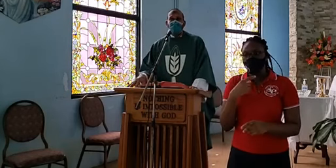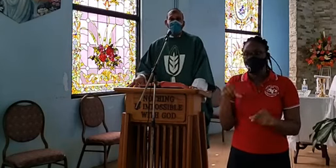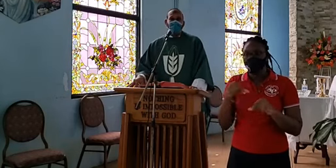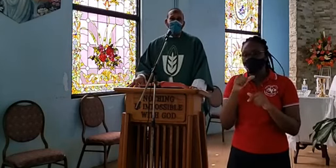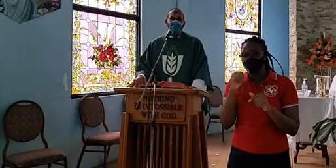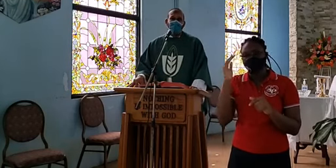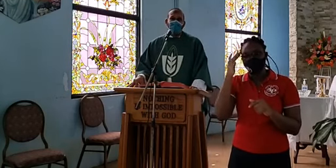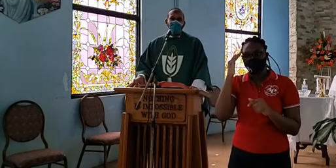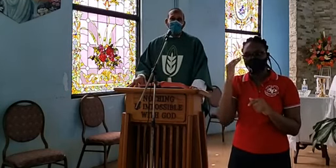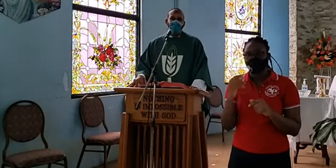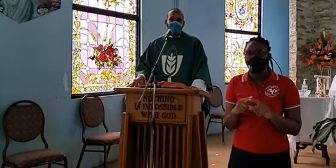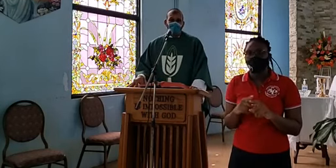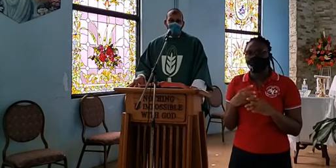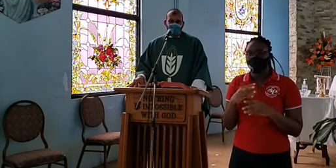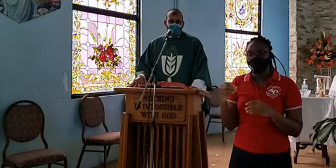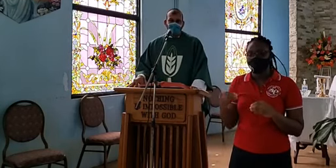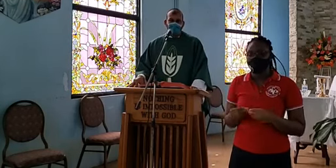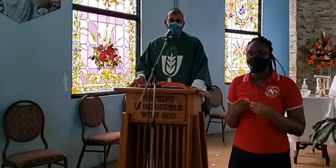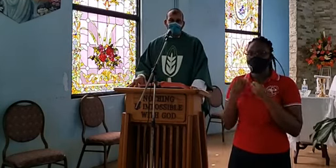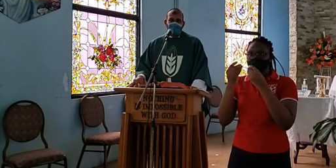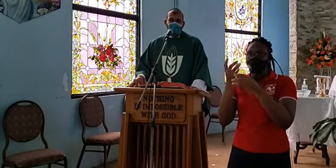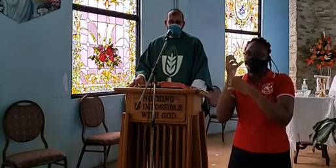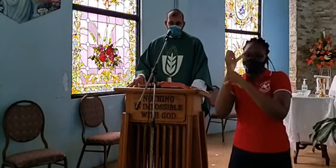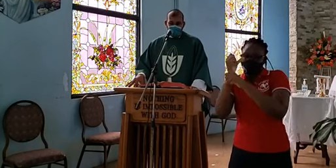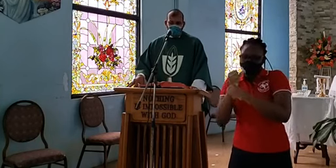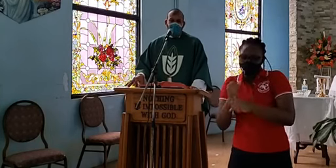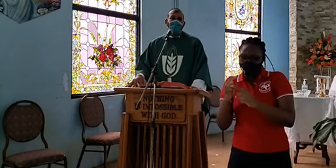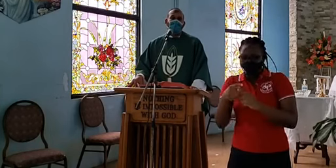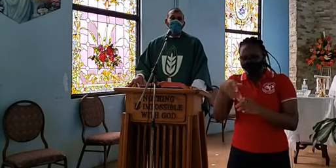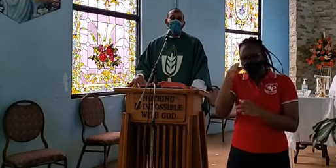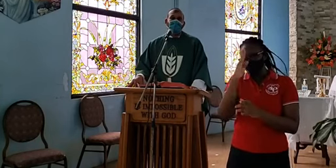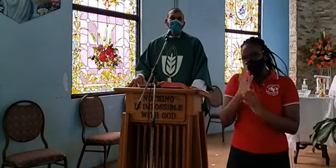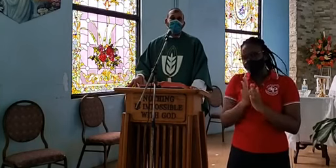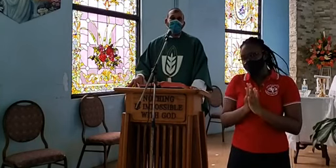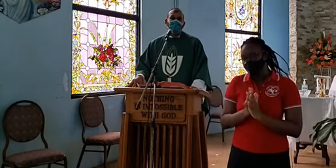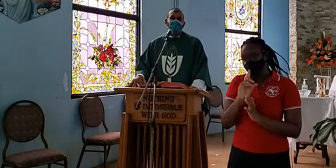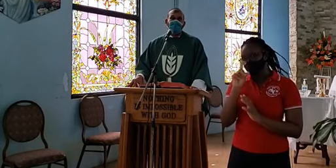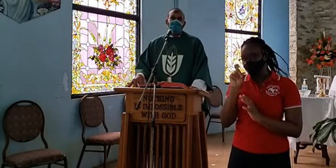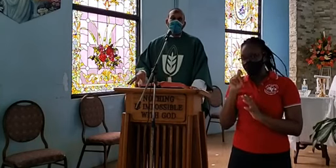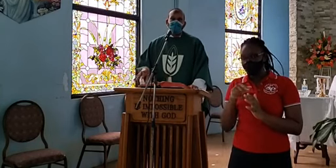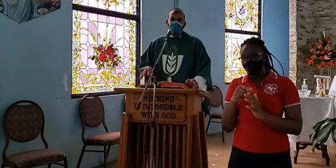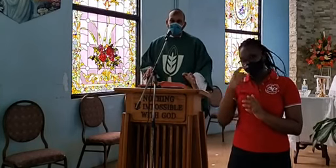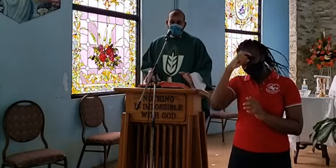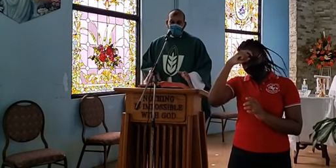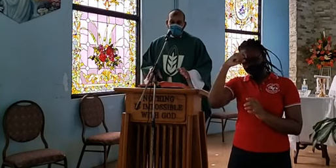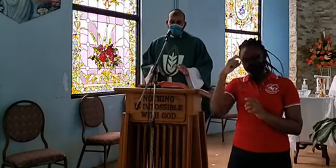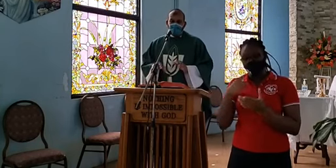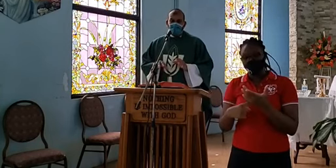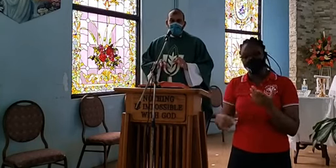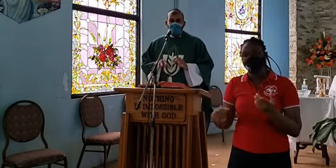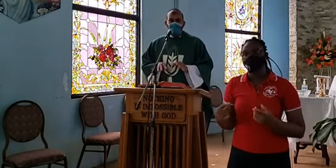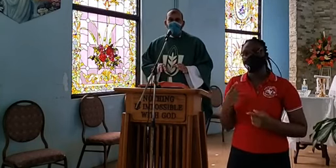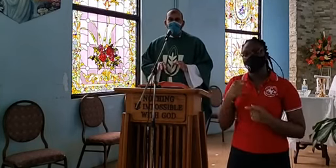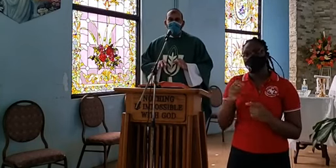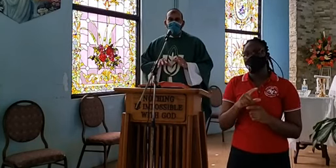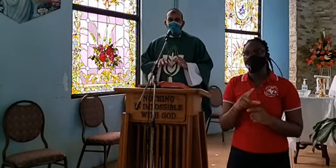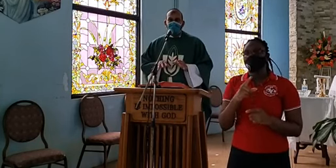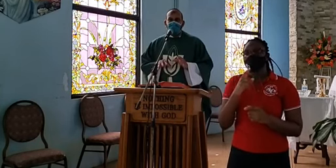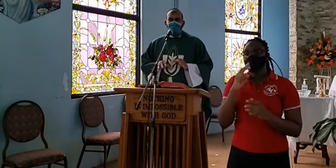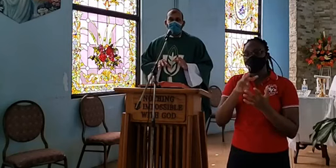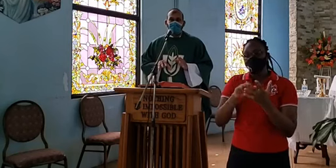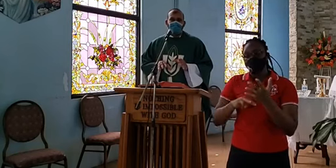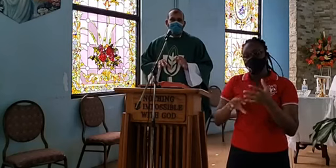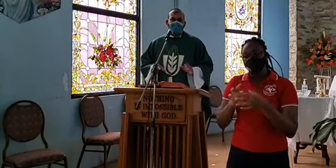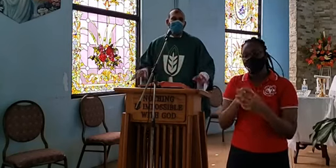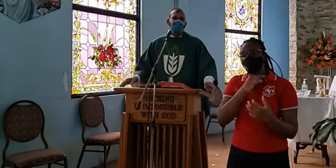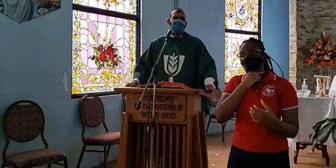do not know and you are trusting in God? Because what the reading of